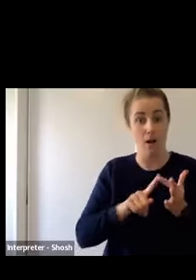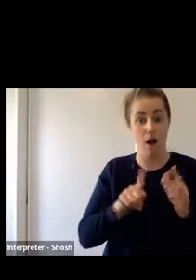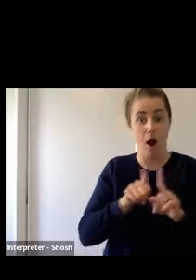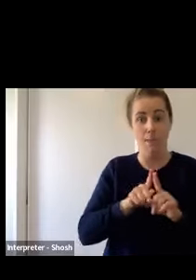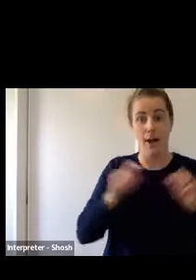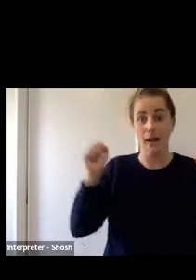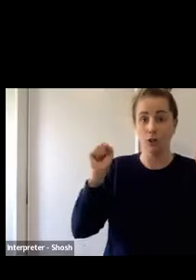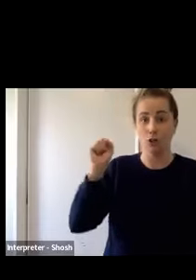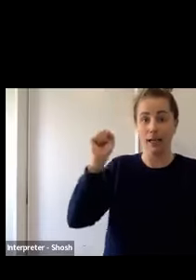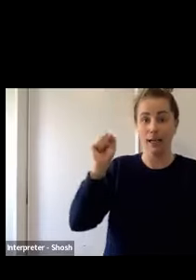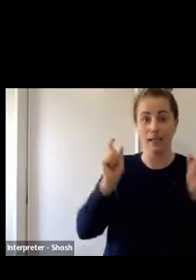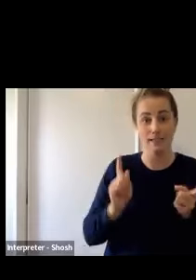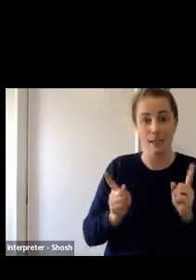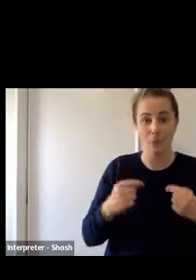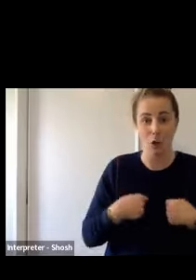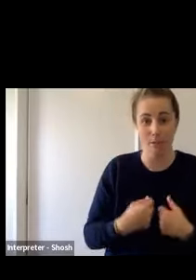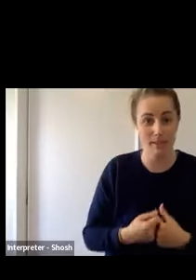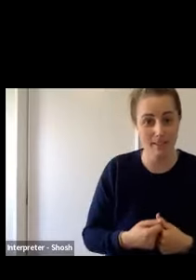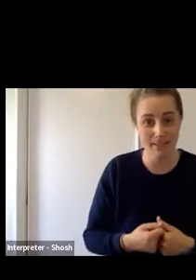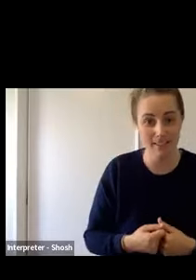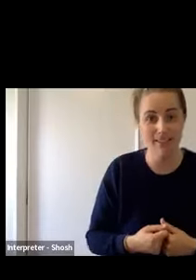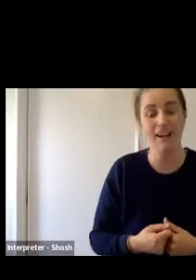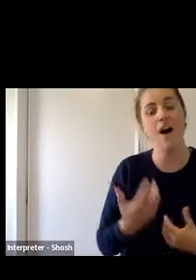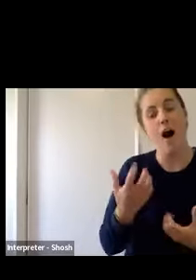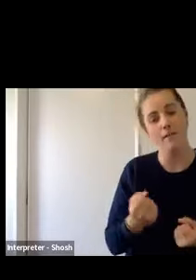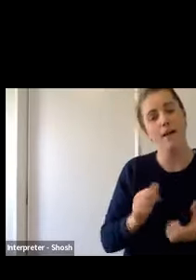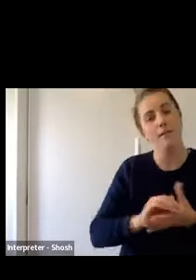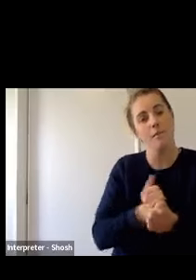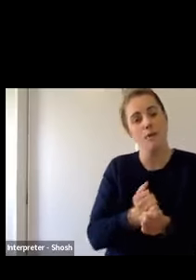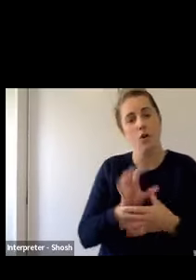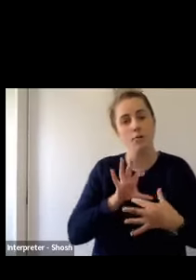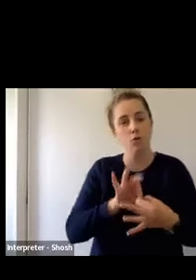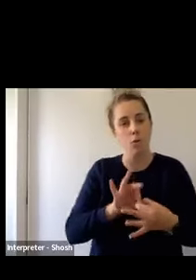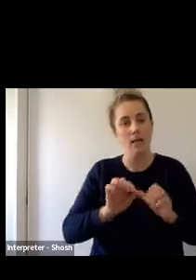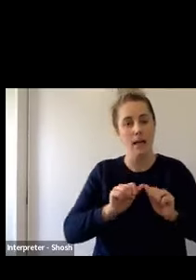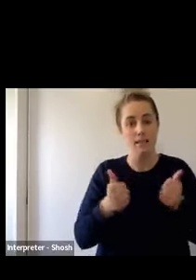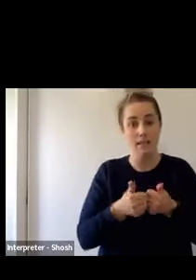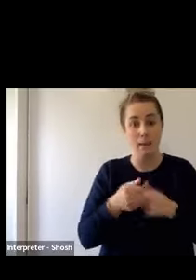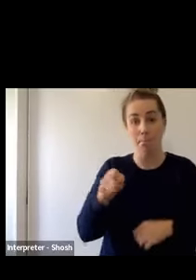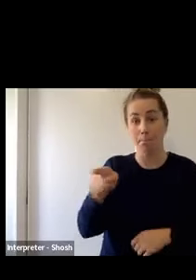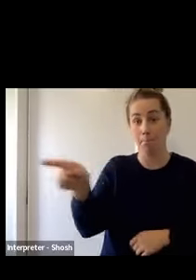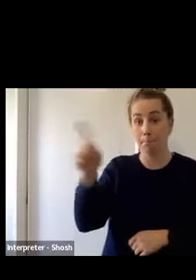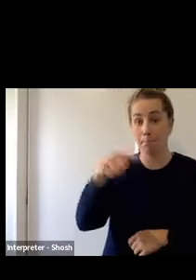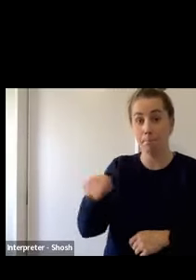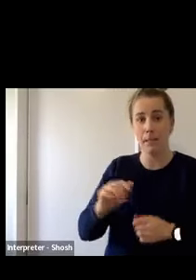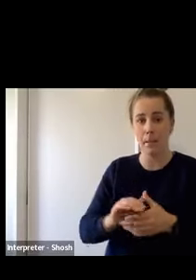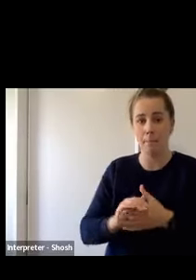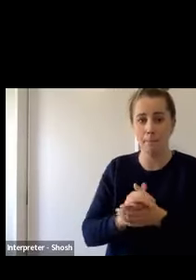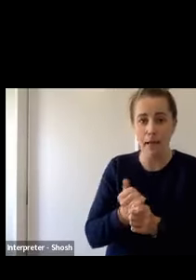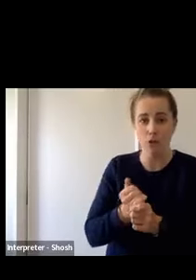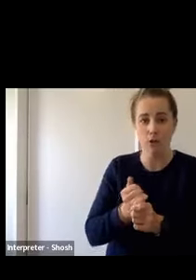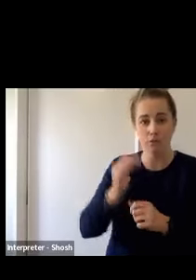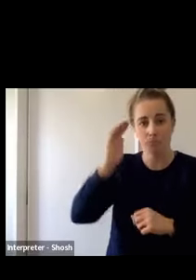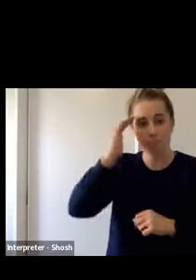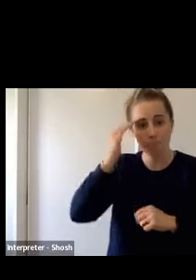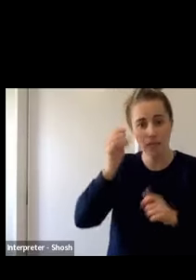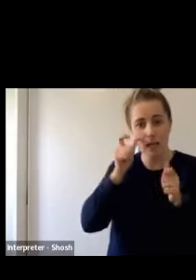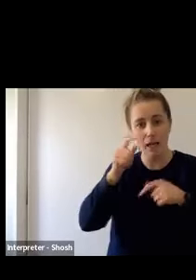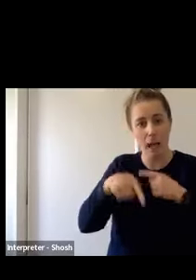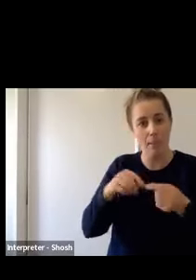cheerleader on the sidelines at times. But I have had the pleasure of joining a team that is passionate, cares about the